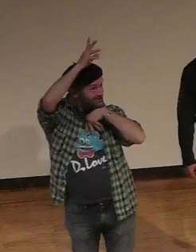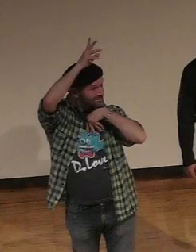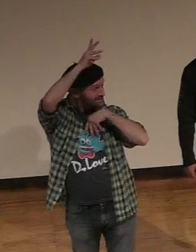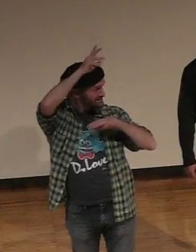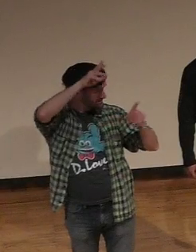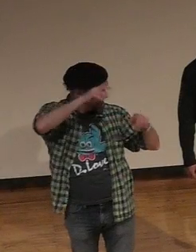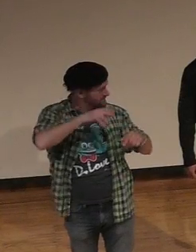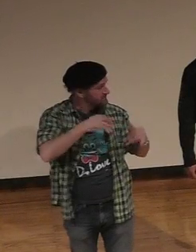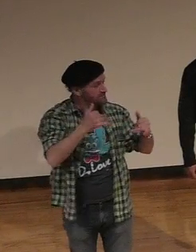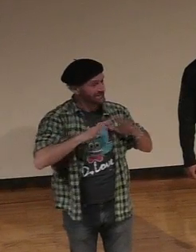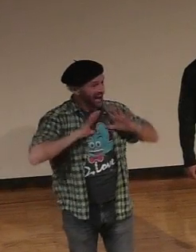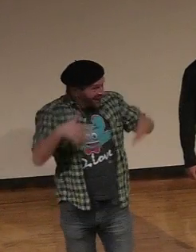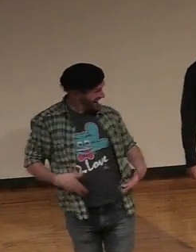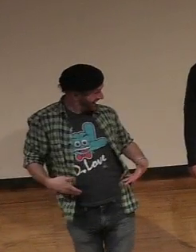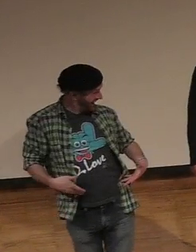Show that excitement.